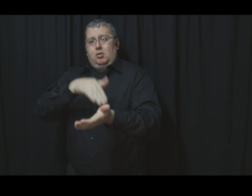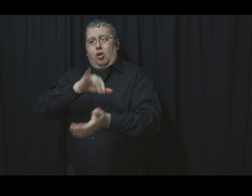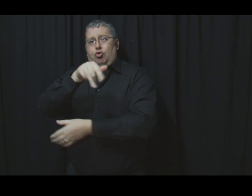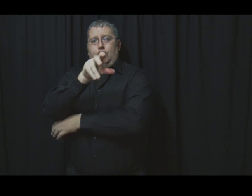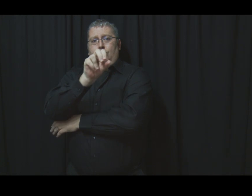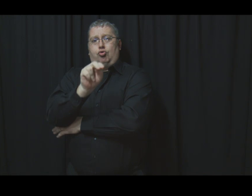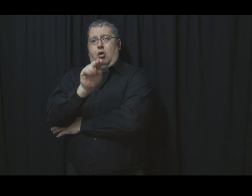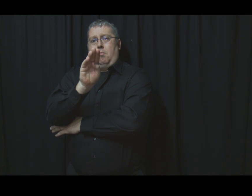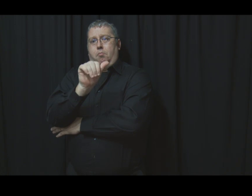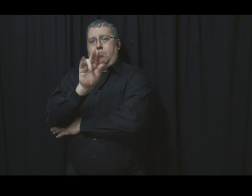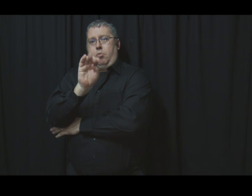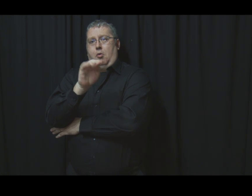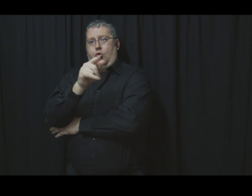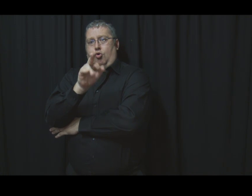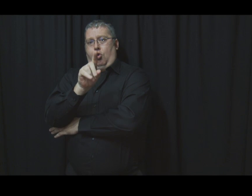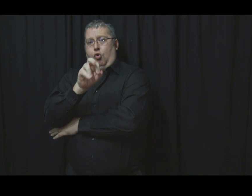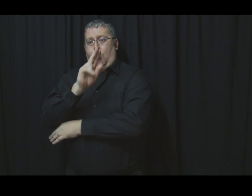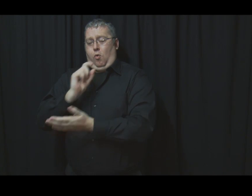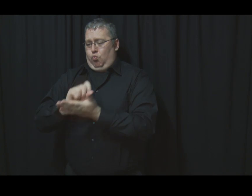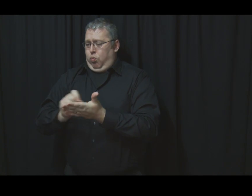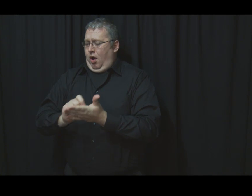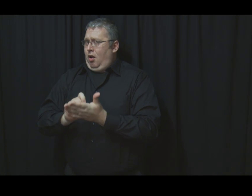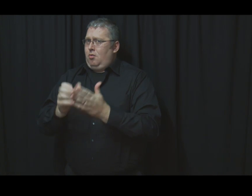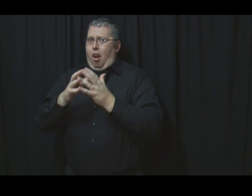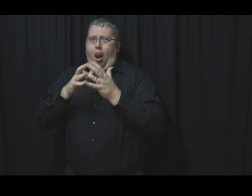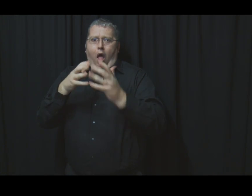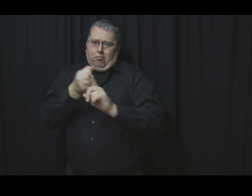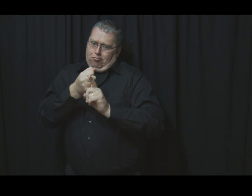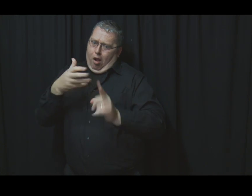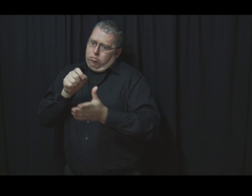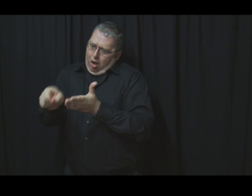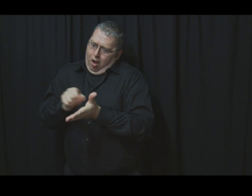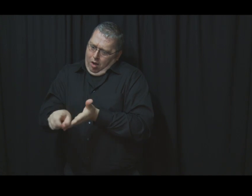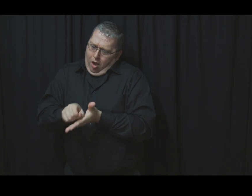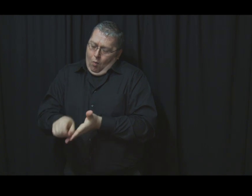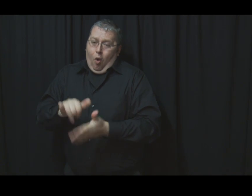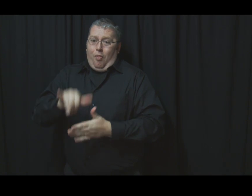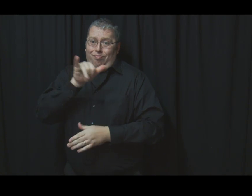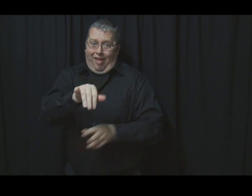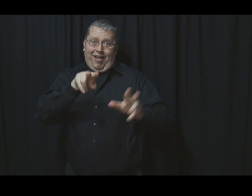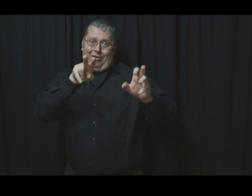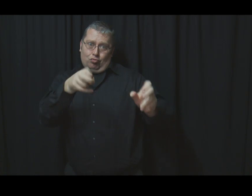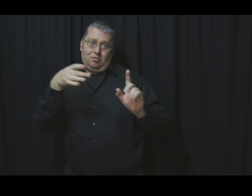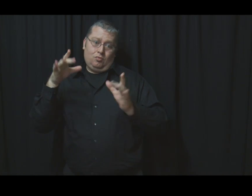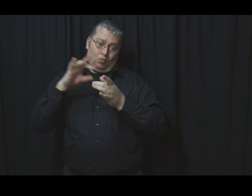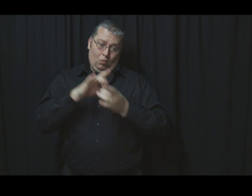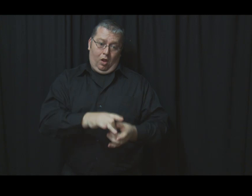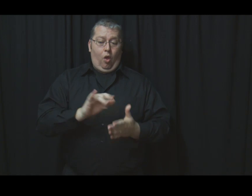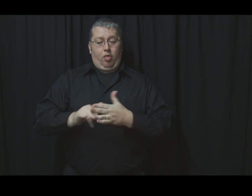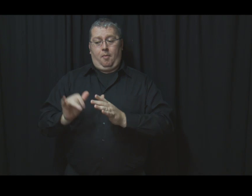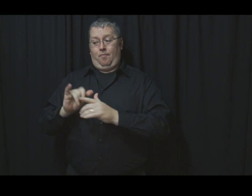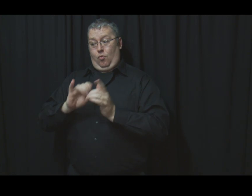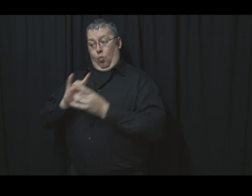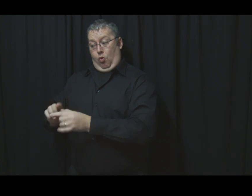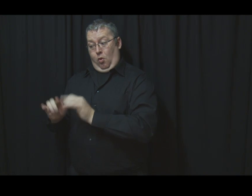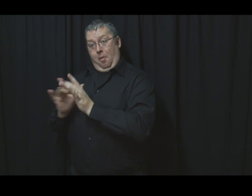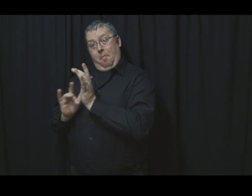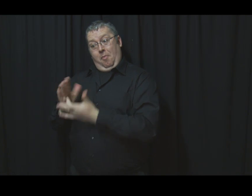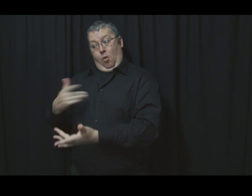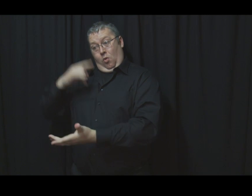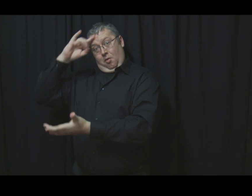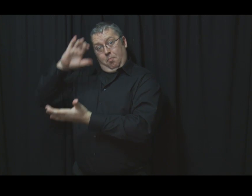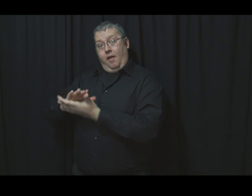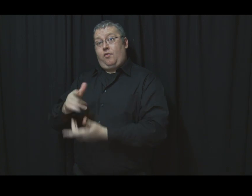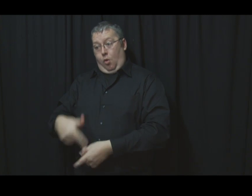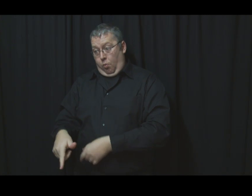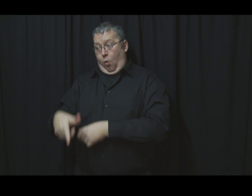who's written some very extensive work dealing with this very issue. On the basis of the Bible, of course, we believe there's one continent to start